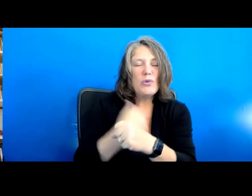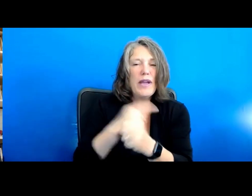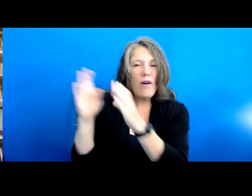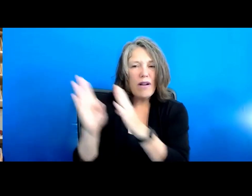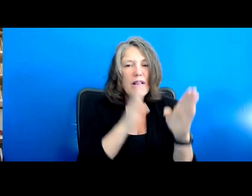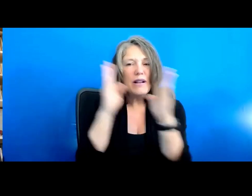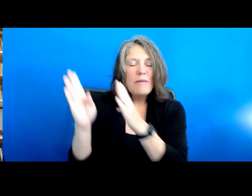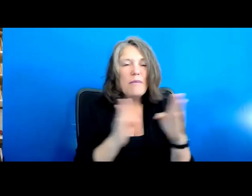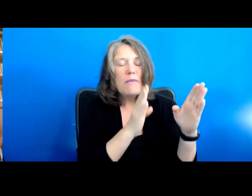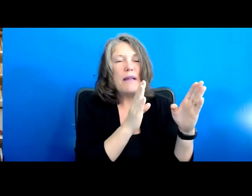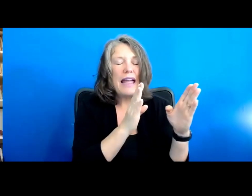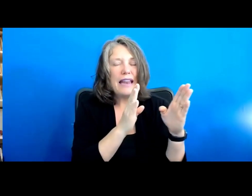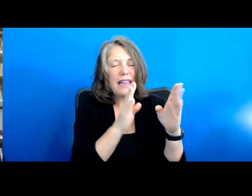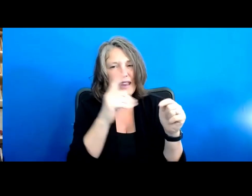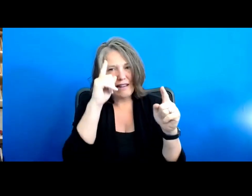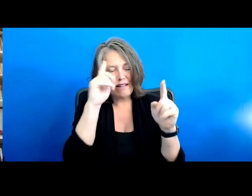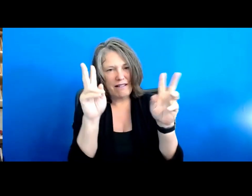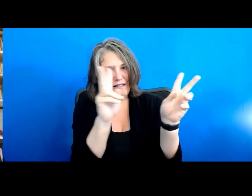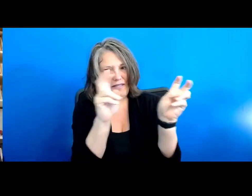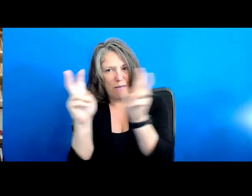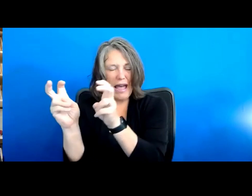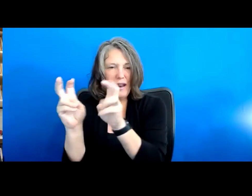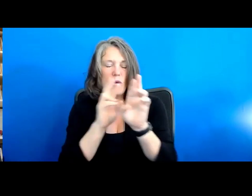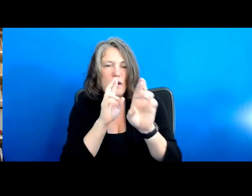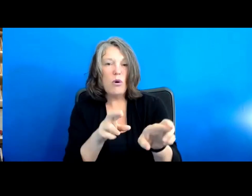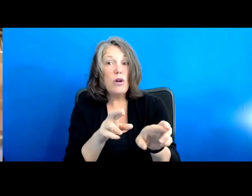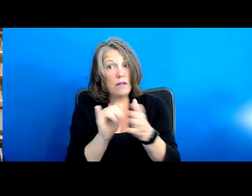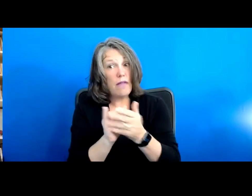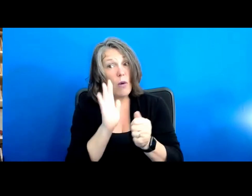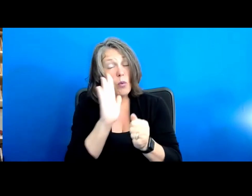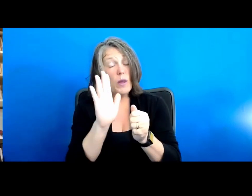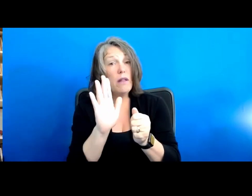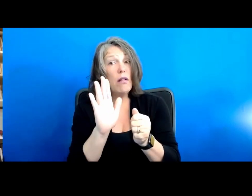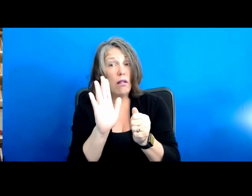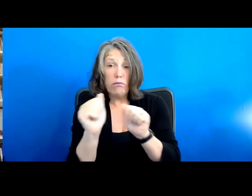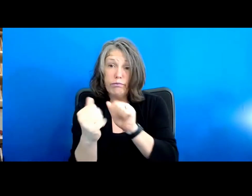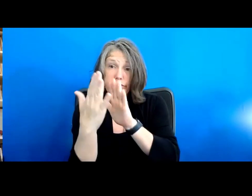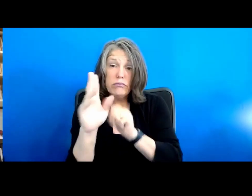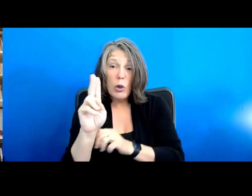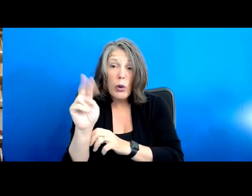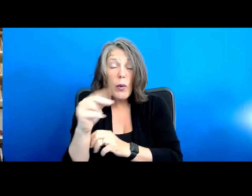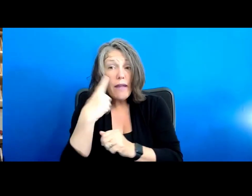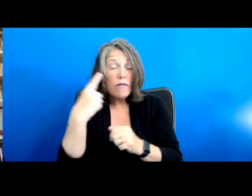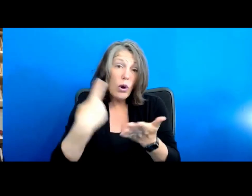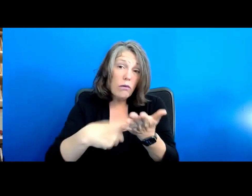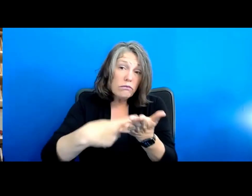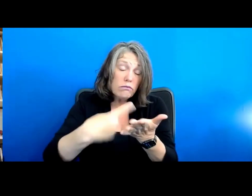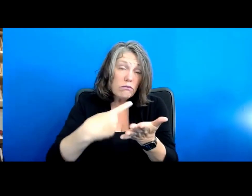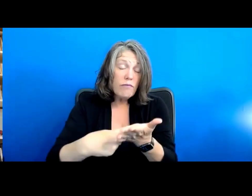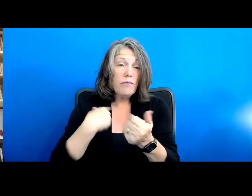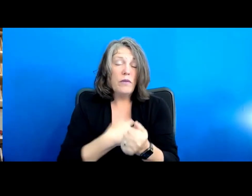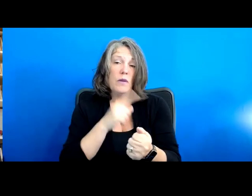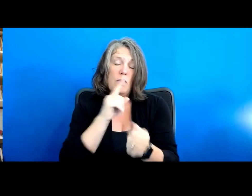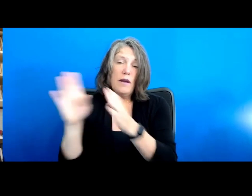and most of those will go to the UN General Assembly for debate. We're planning a series of thematic reports